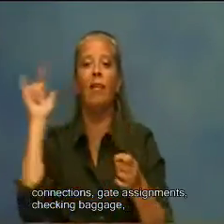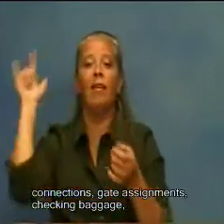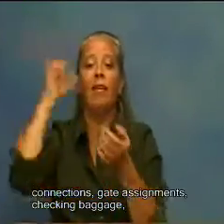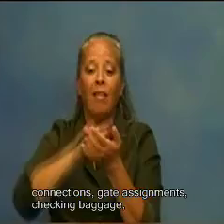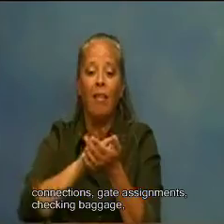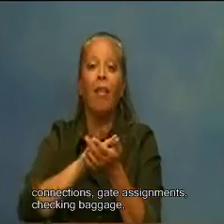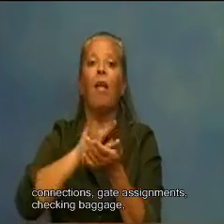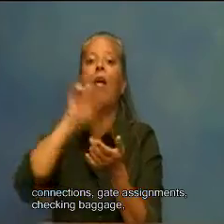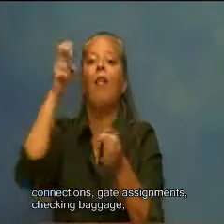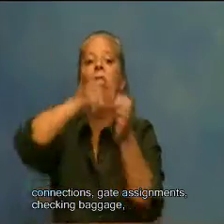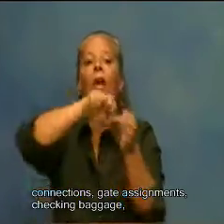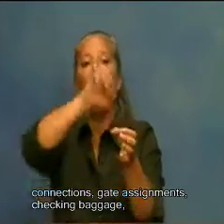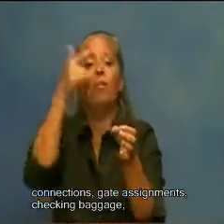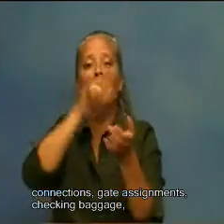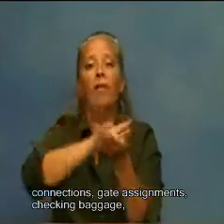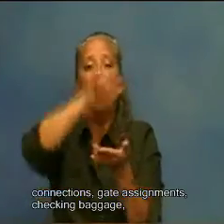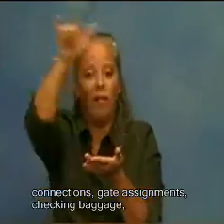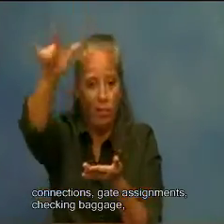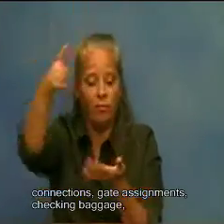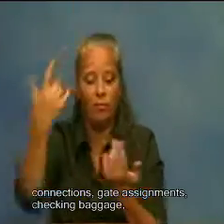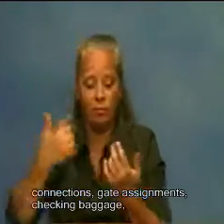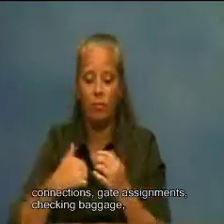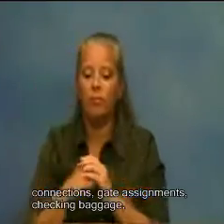connections, gate assignments, checking baggage,